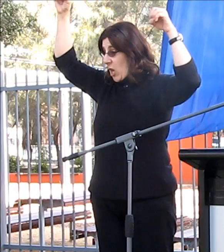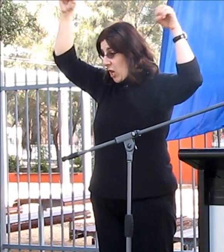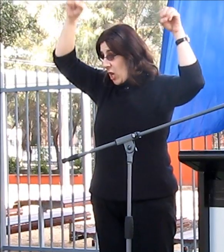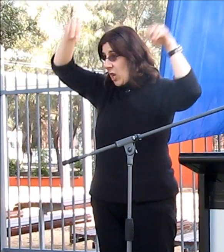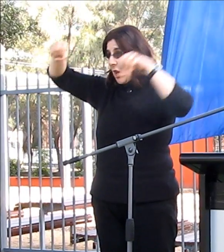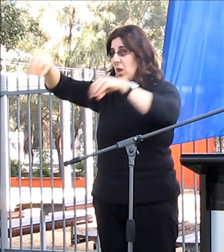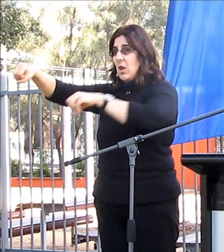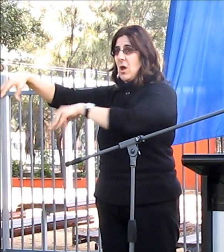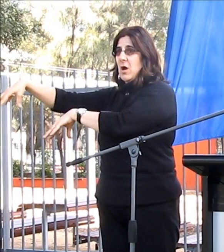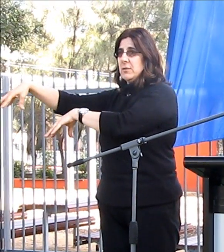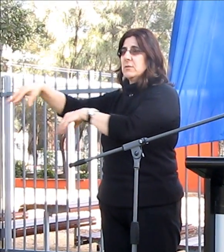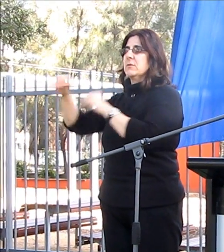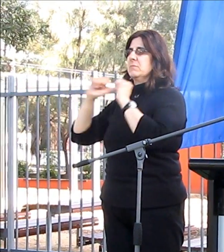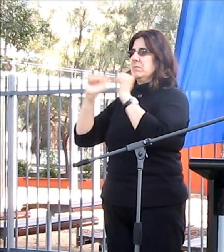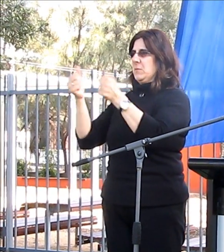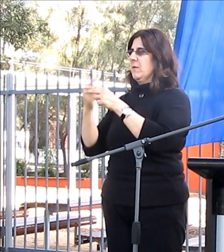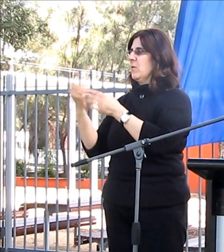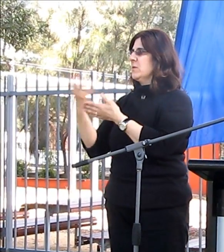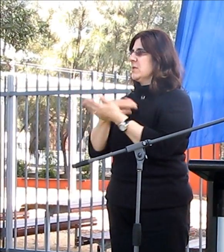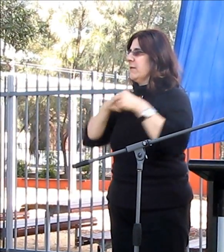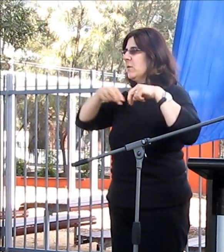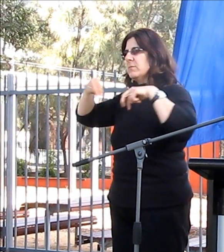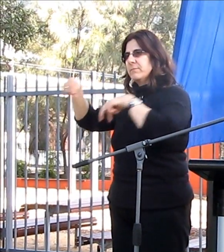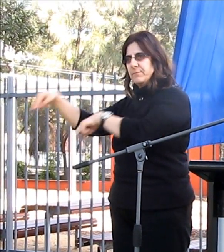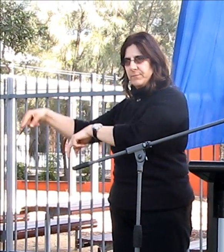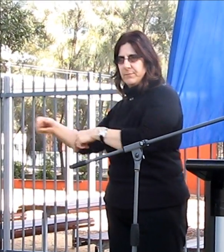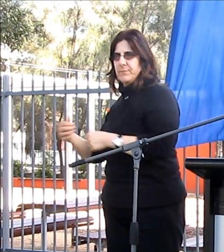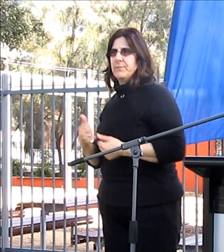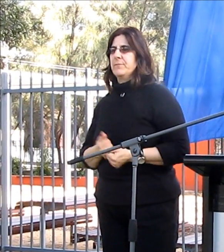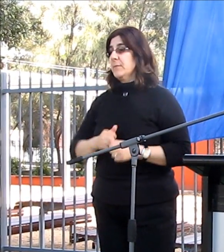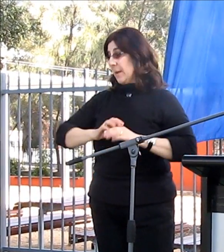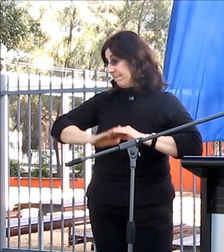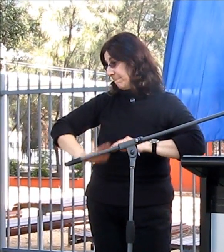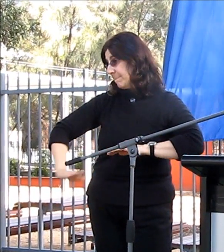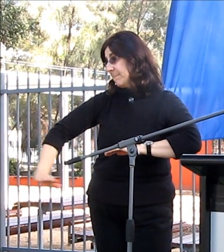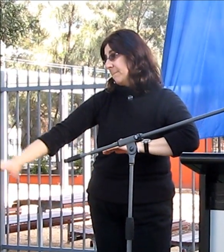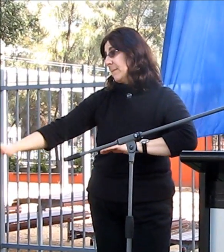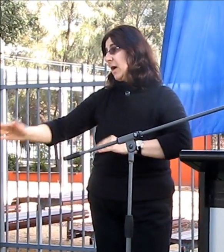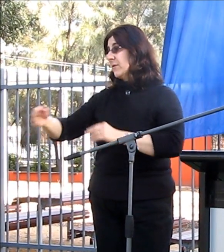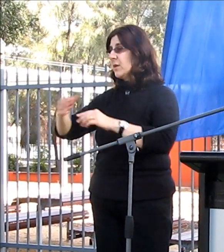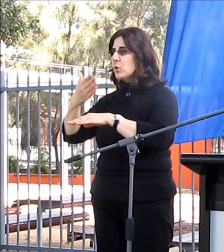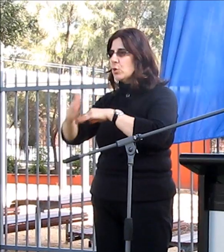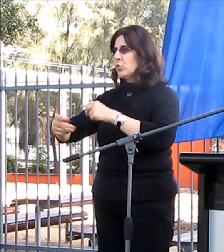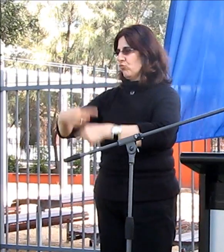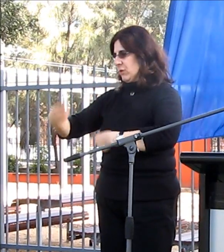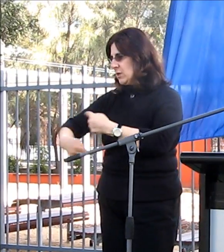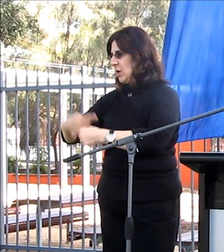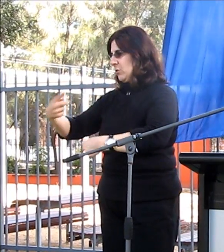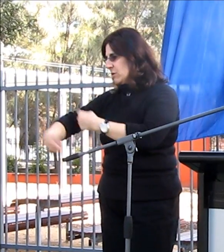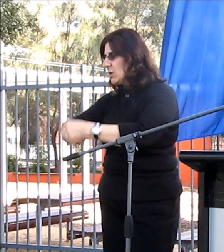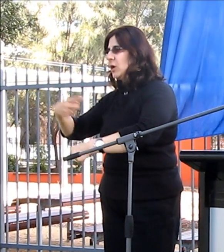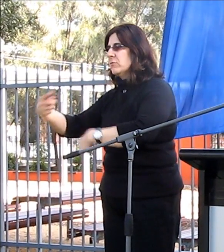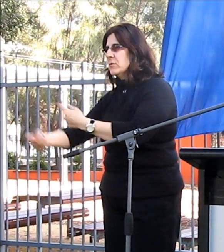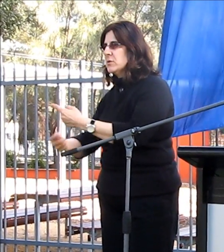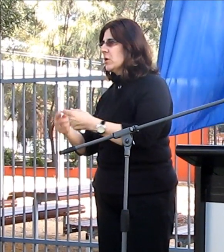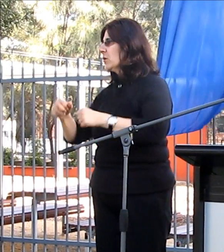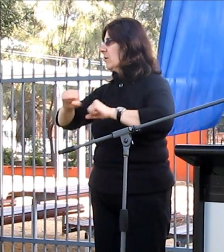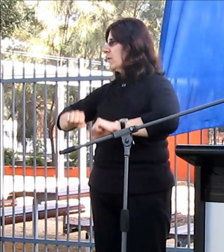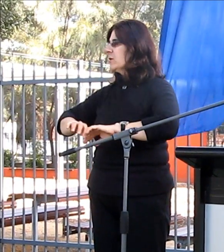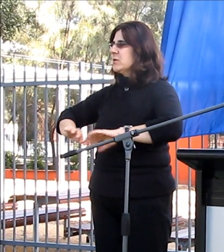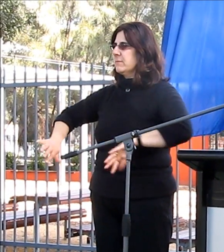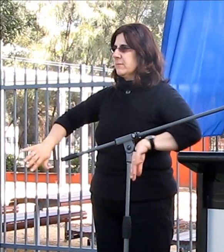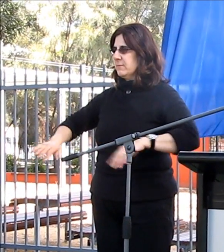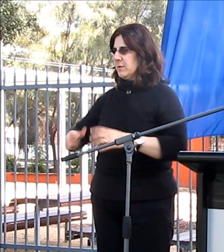thin vegetation to increase visibility. Paving has been recycled and there's new furniture and less clutter.